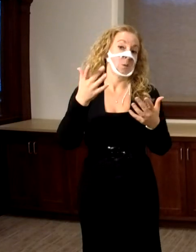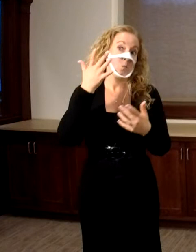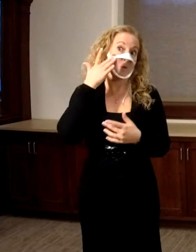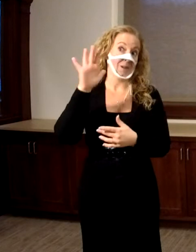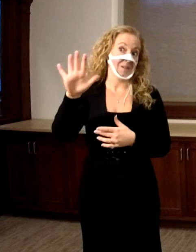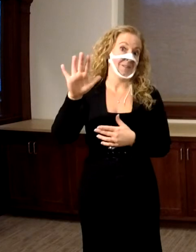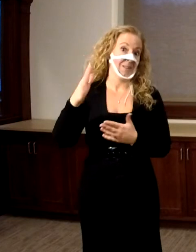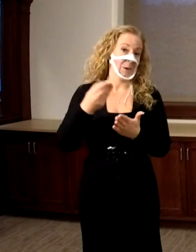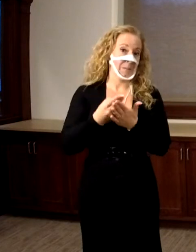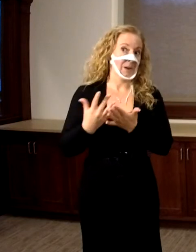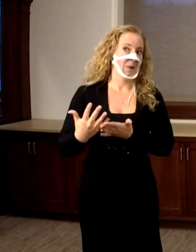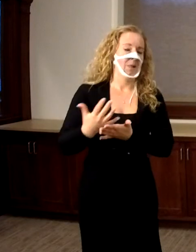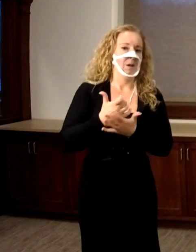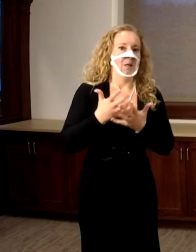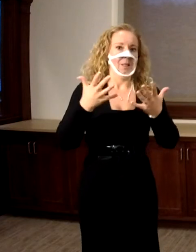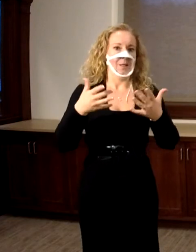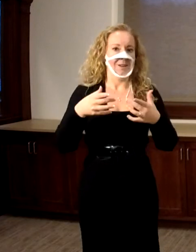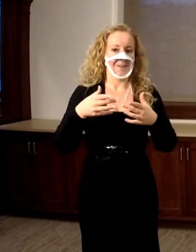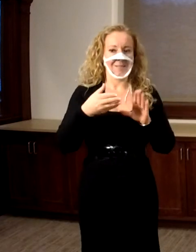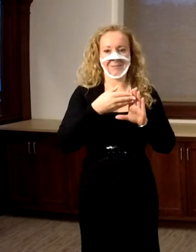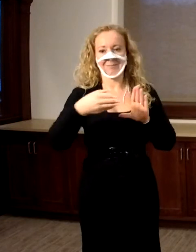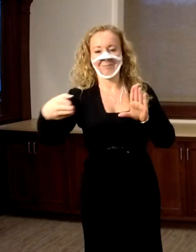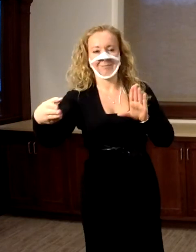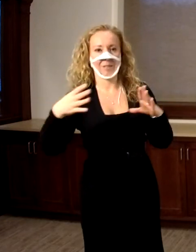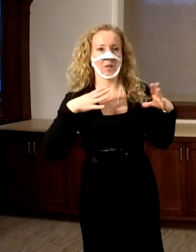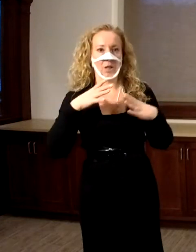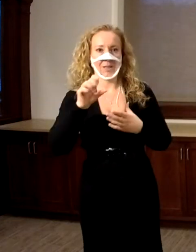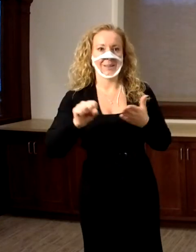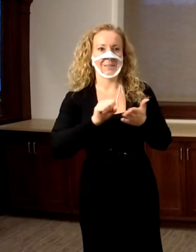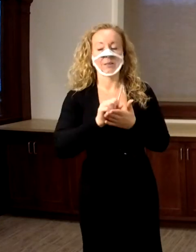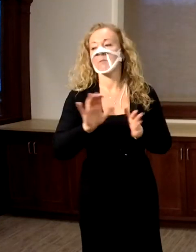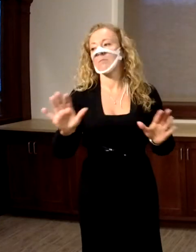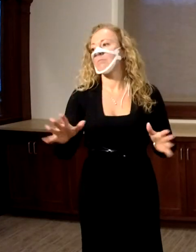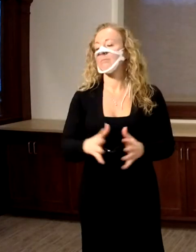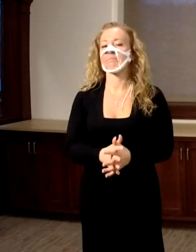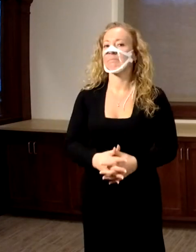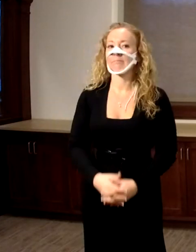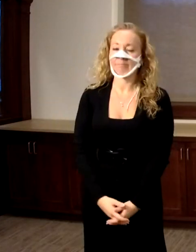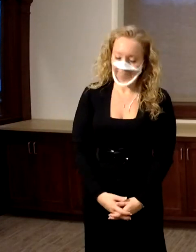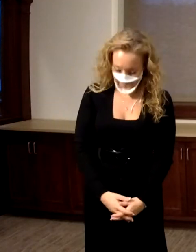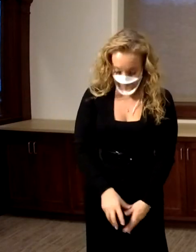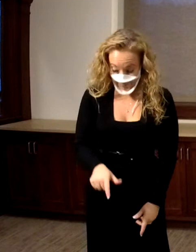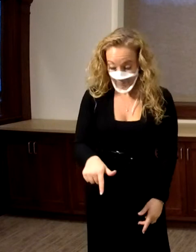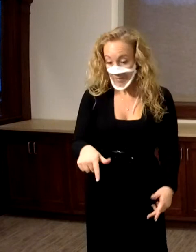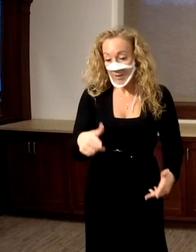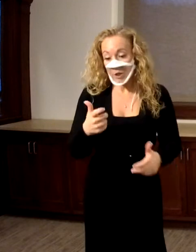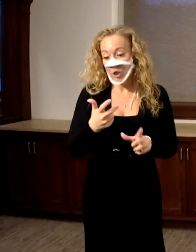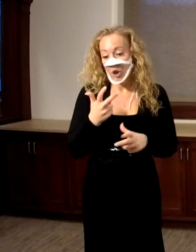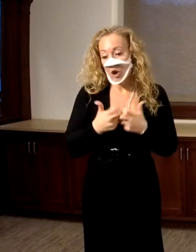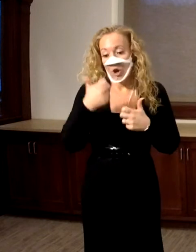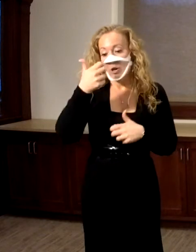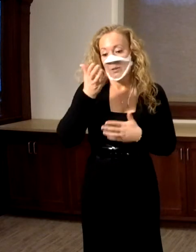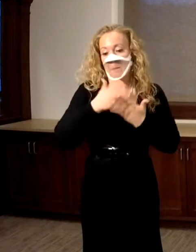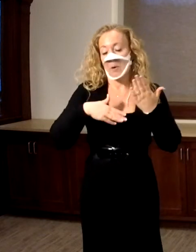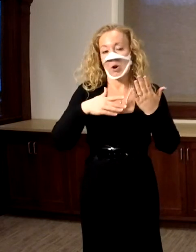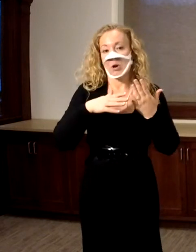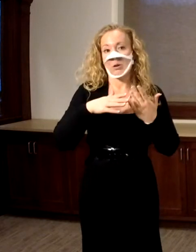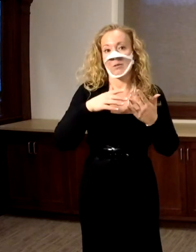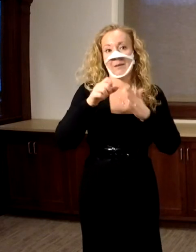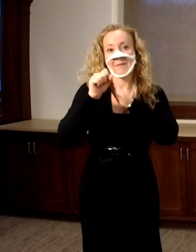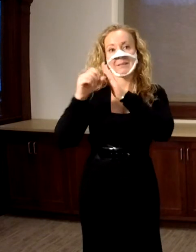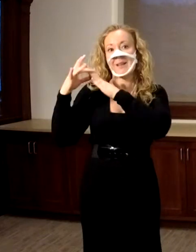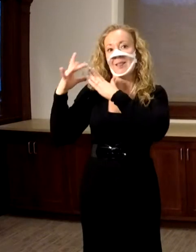weeks during the holiday season? This is probably the most difficult part of the type of decisions that our